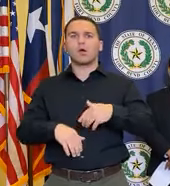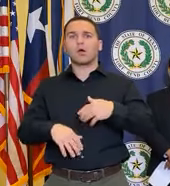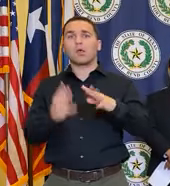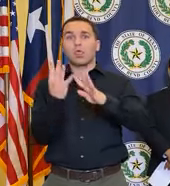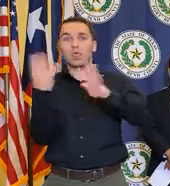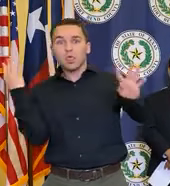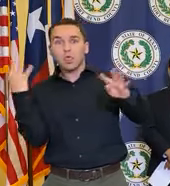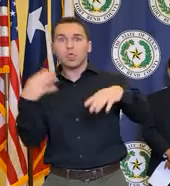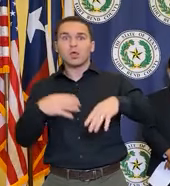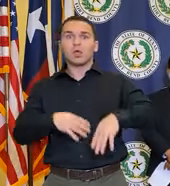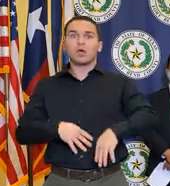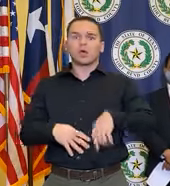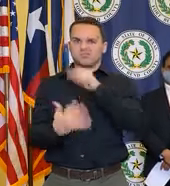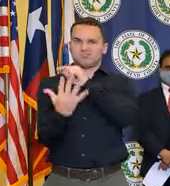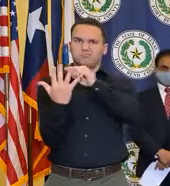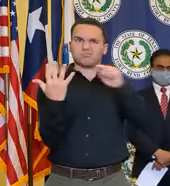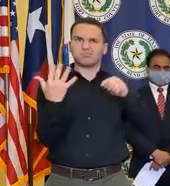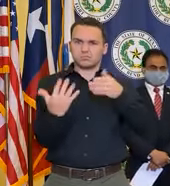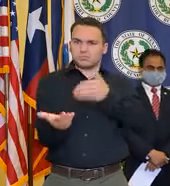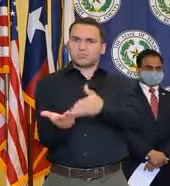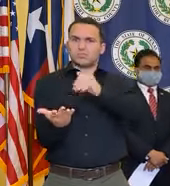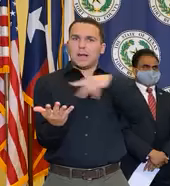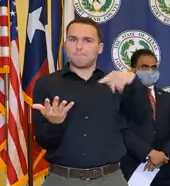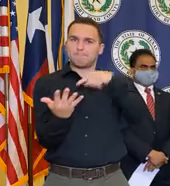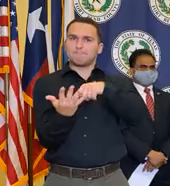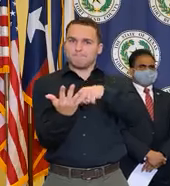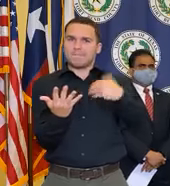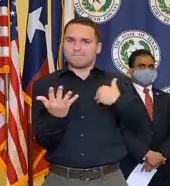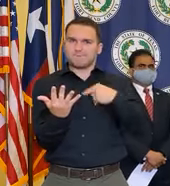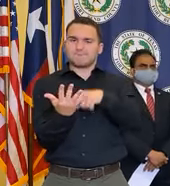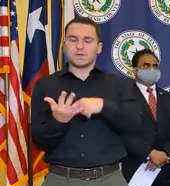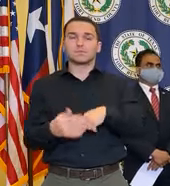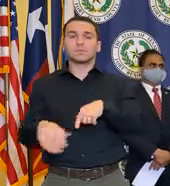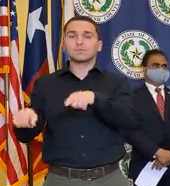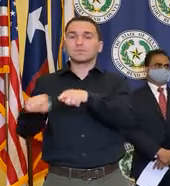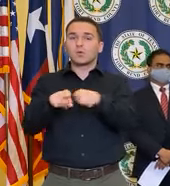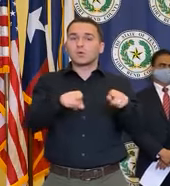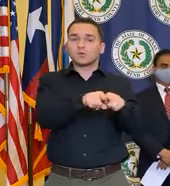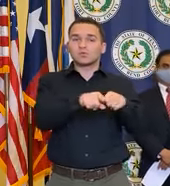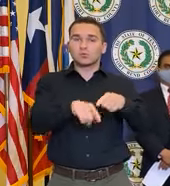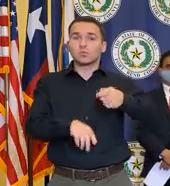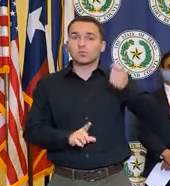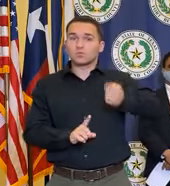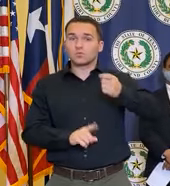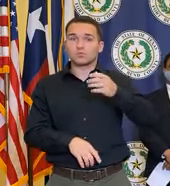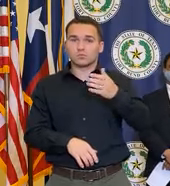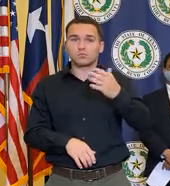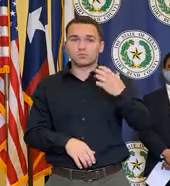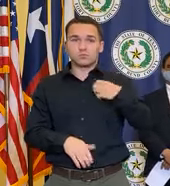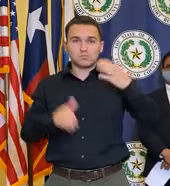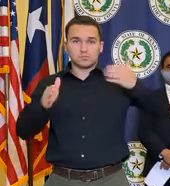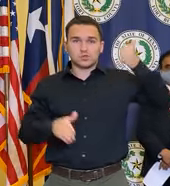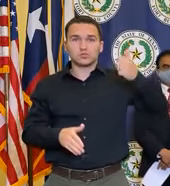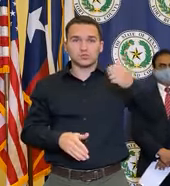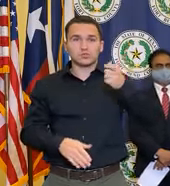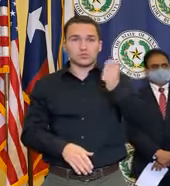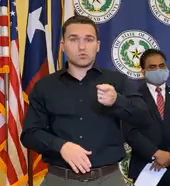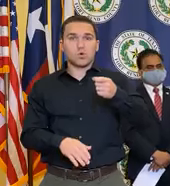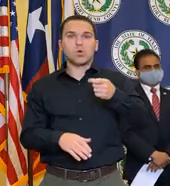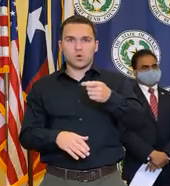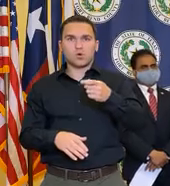times at my voting site? You can also live stream Commissioner's Court with this from this My FBC mobile app. And also you have the